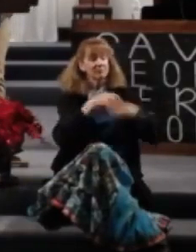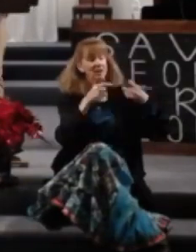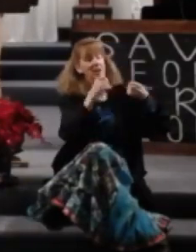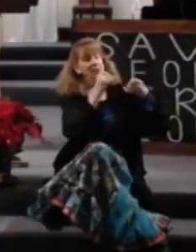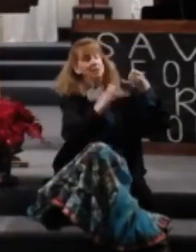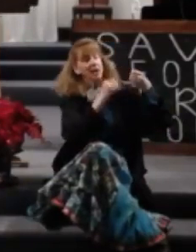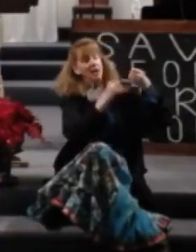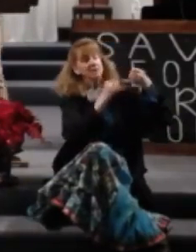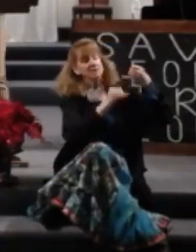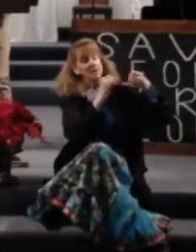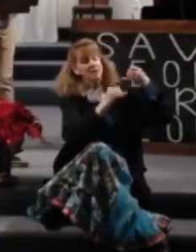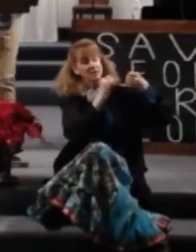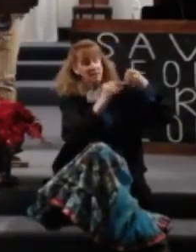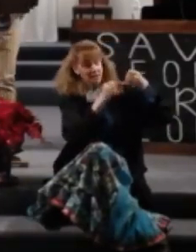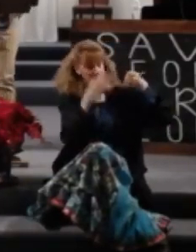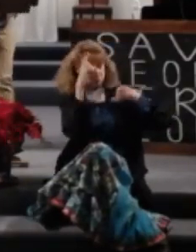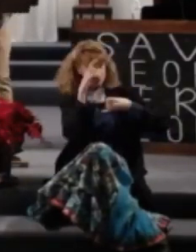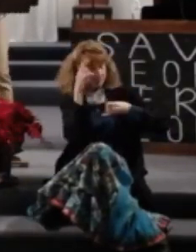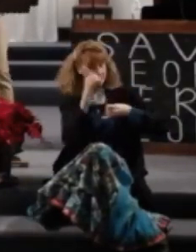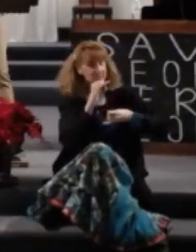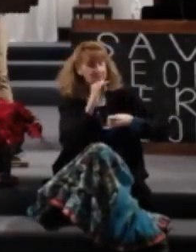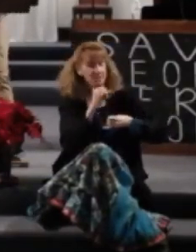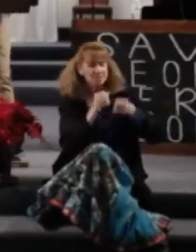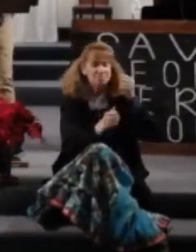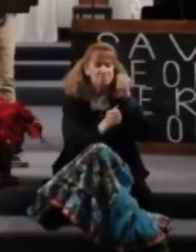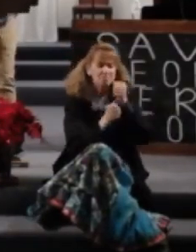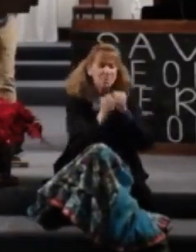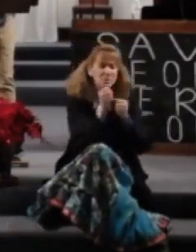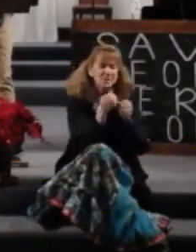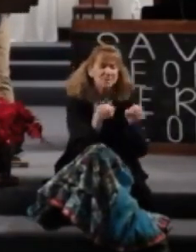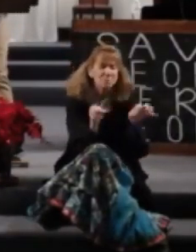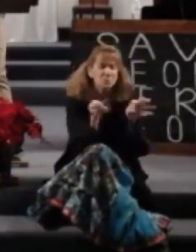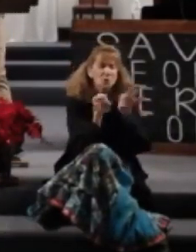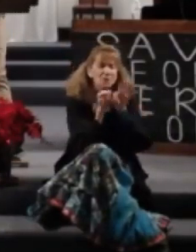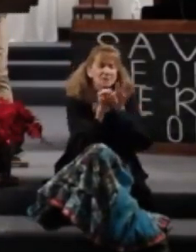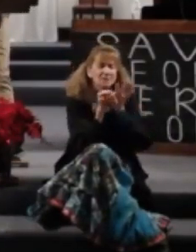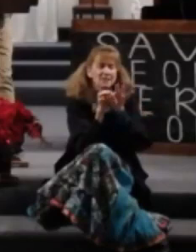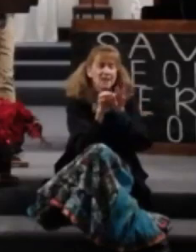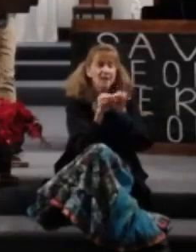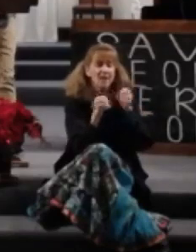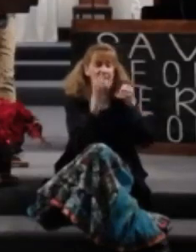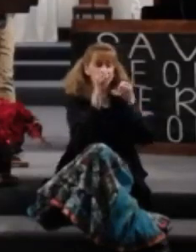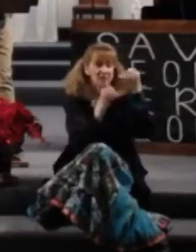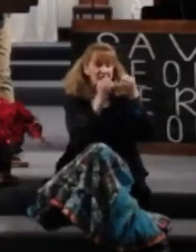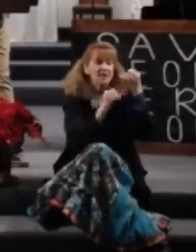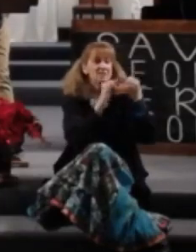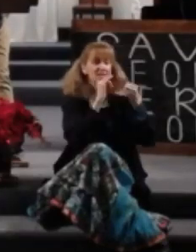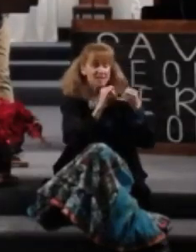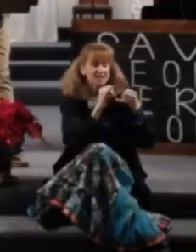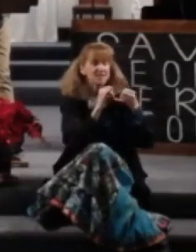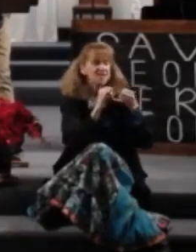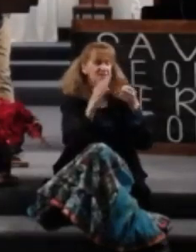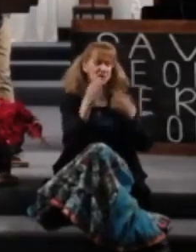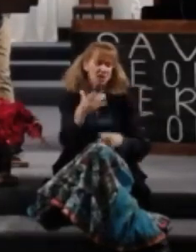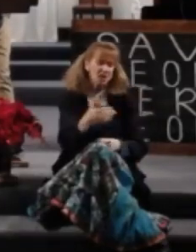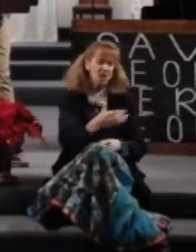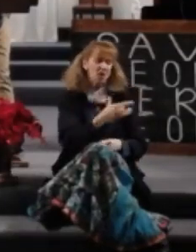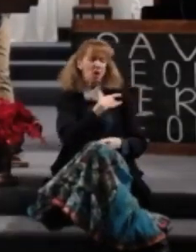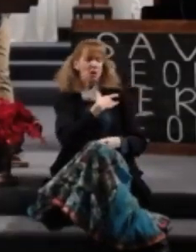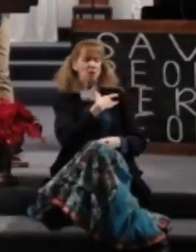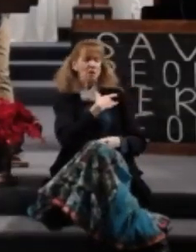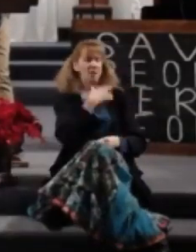grow into being able to teach is perhaps the most important. And this last reason goes to the very heart of